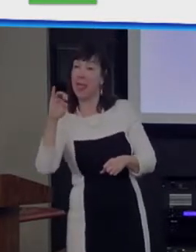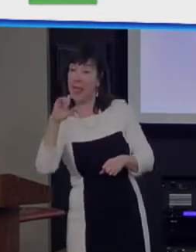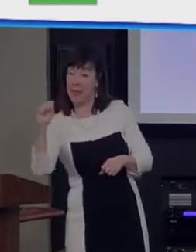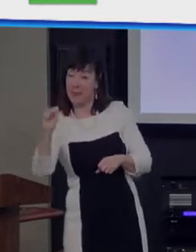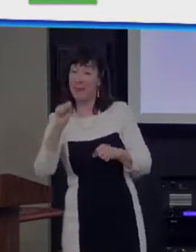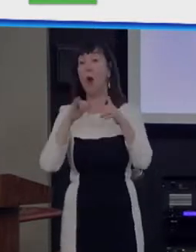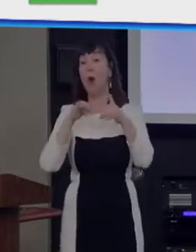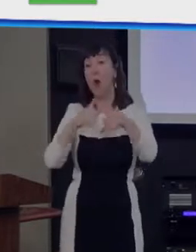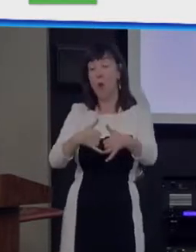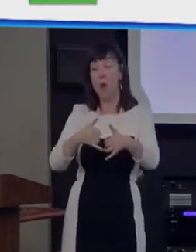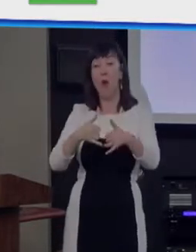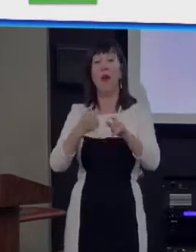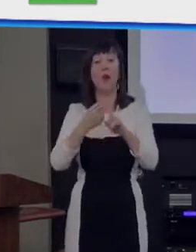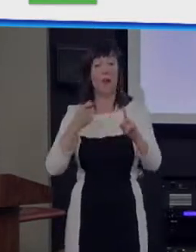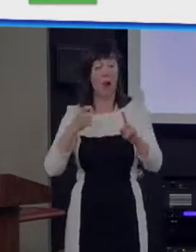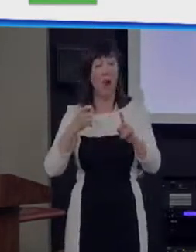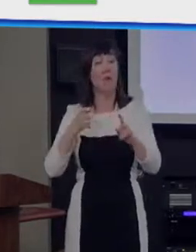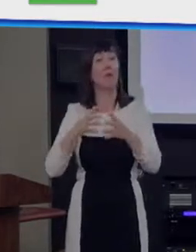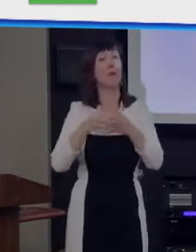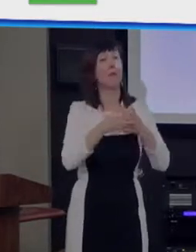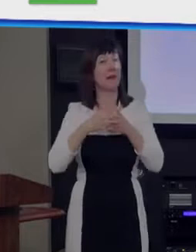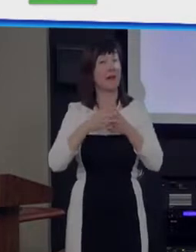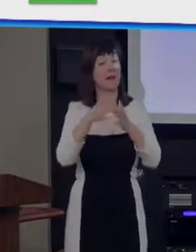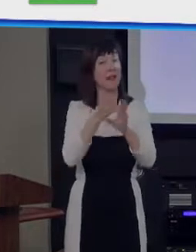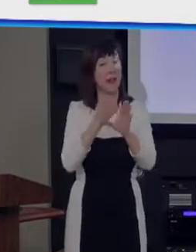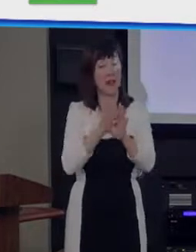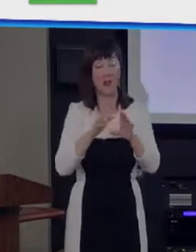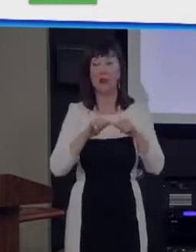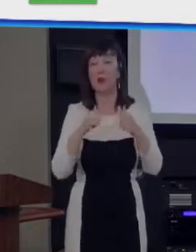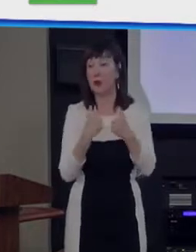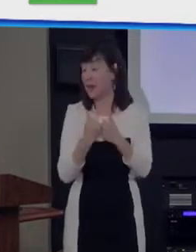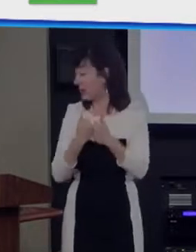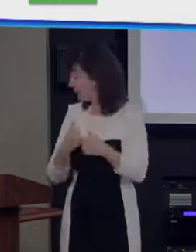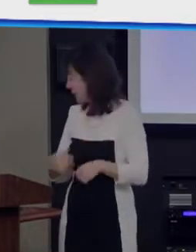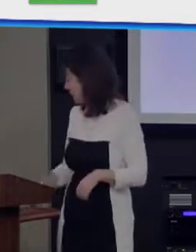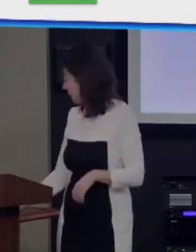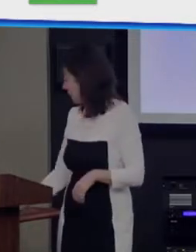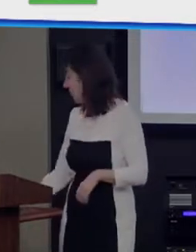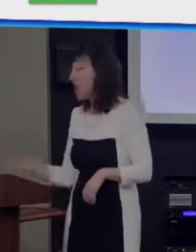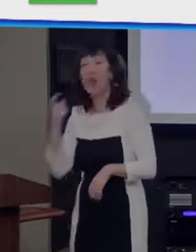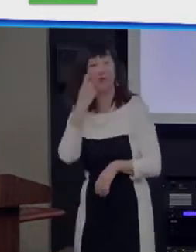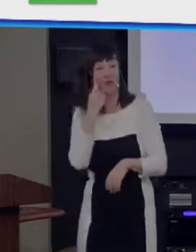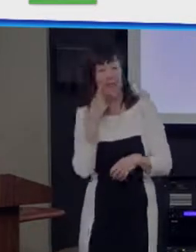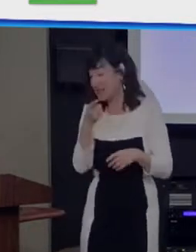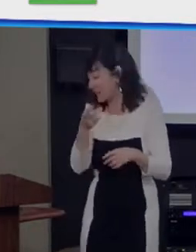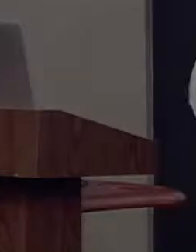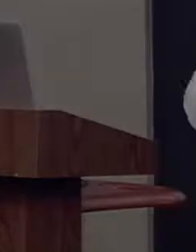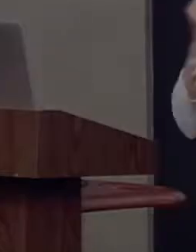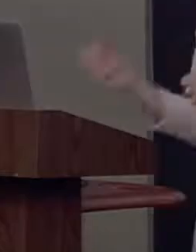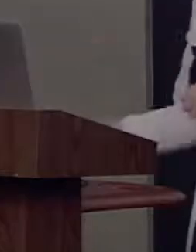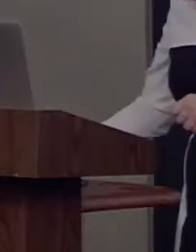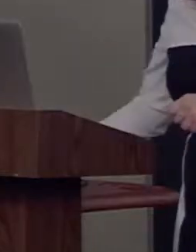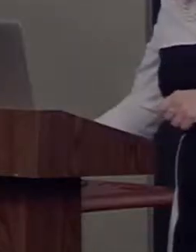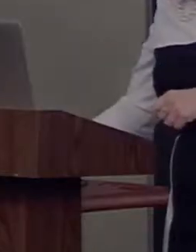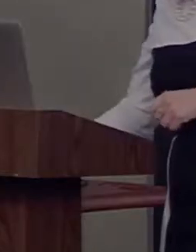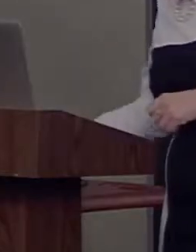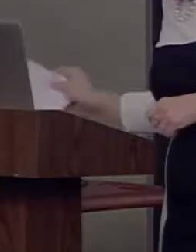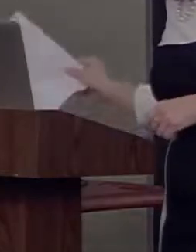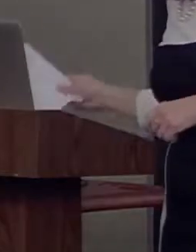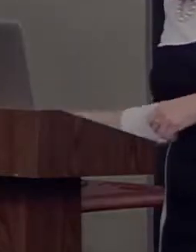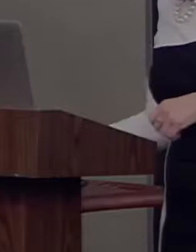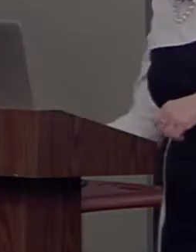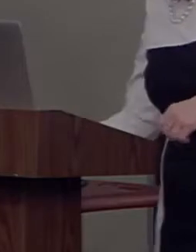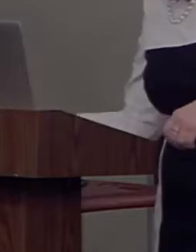He won the Boyd R. McCandless Award from the American Psychological Association, and more